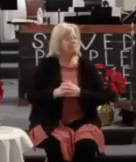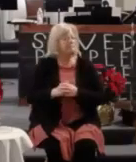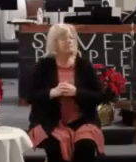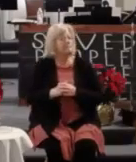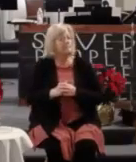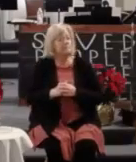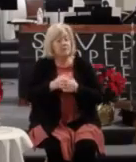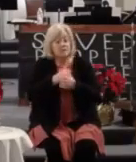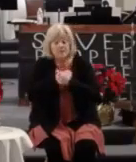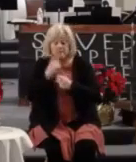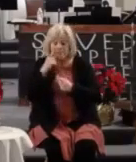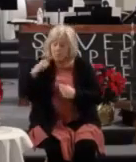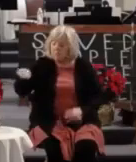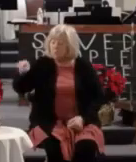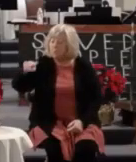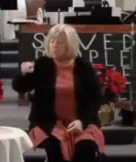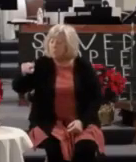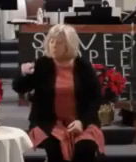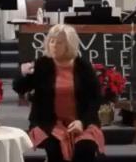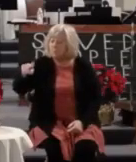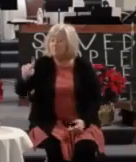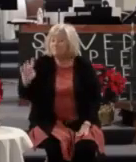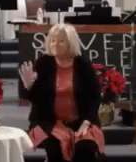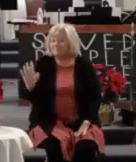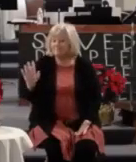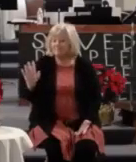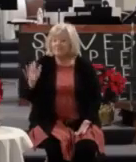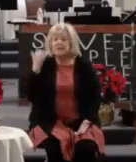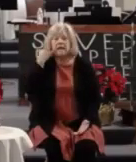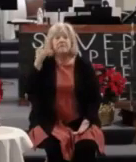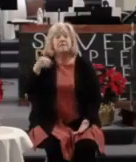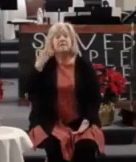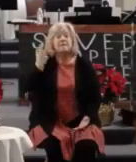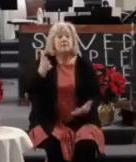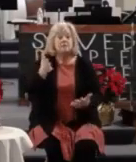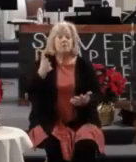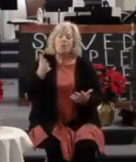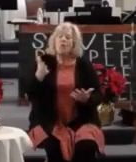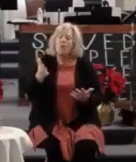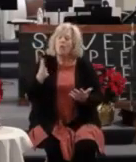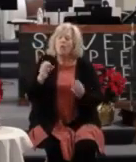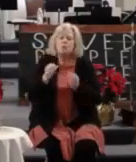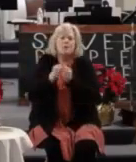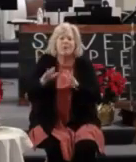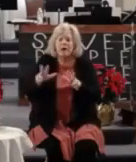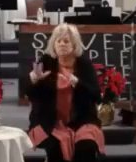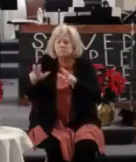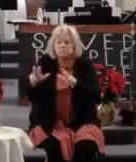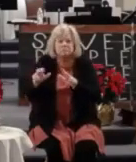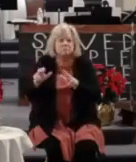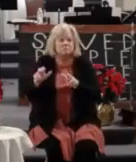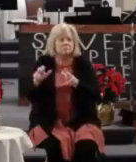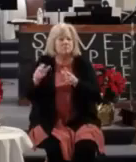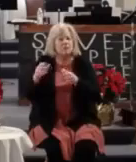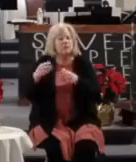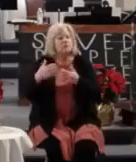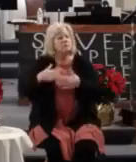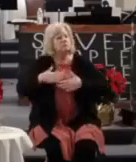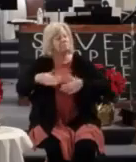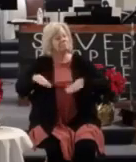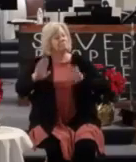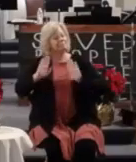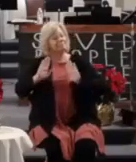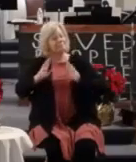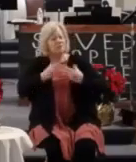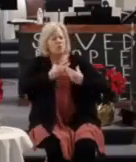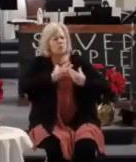Love for others is not wasted if it is given selflessly. It will flow forth, soften a